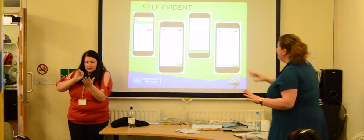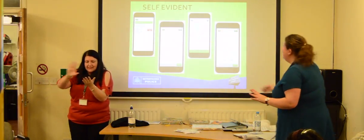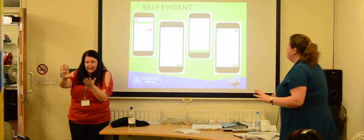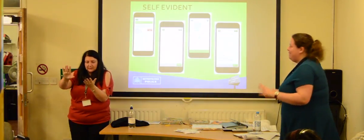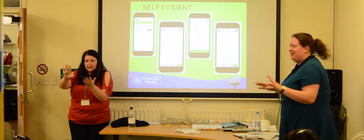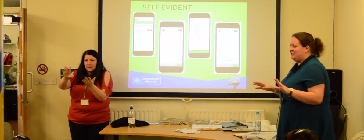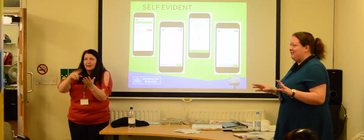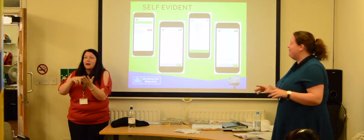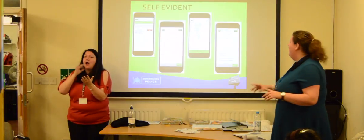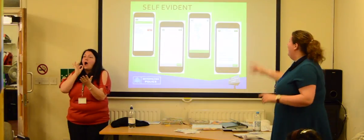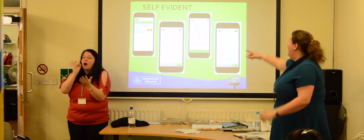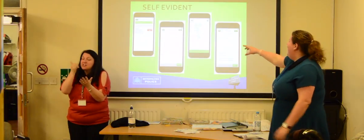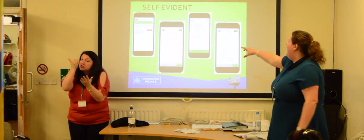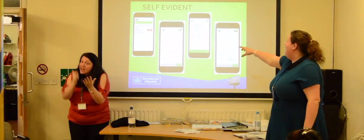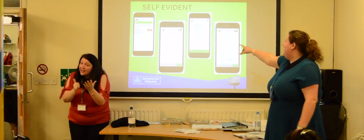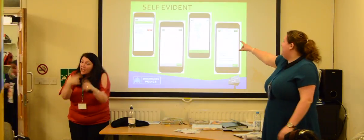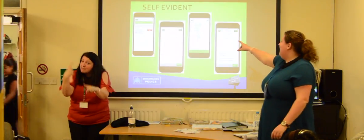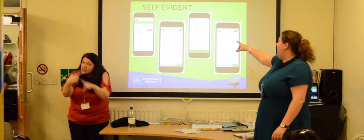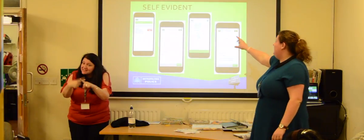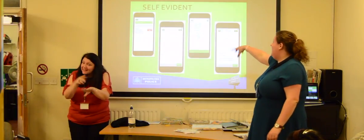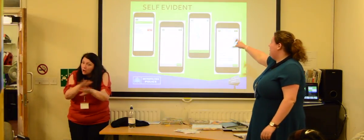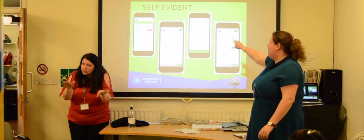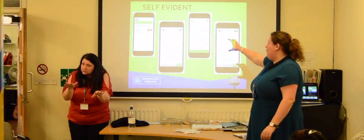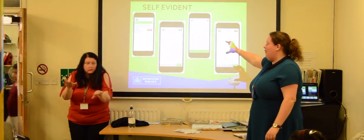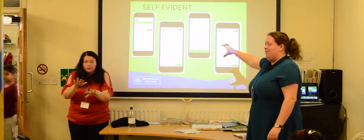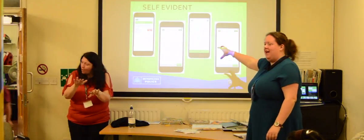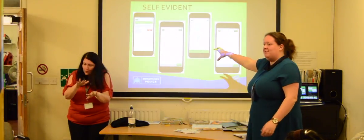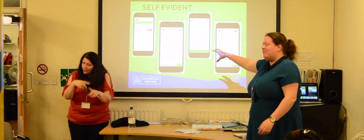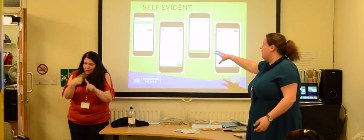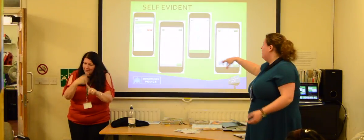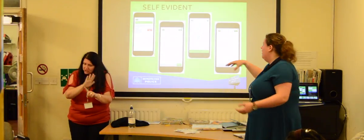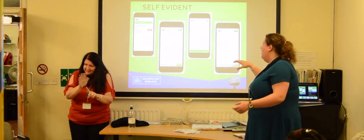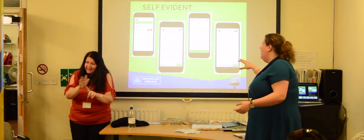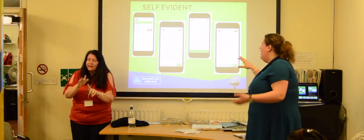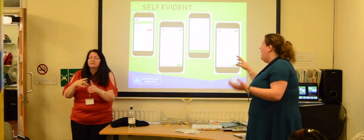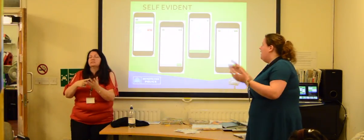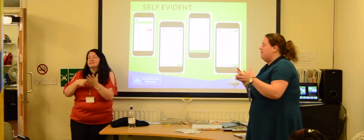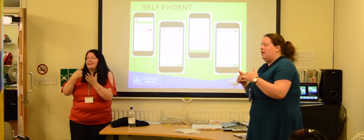case. It's being sure. And then it takes you to the report bit.